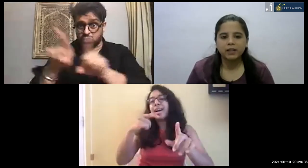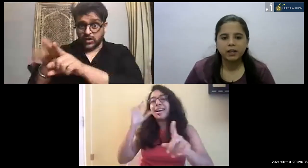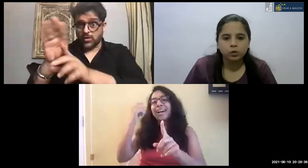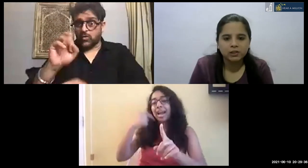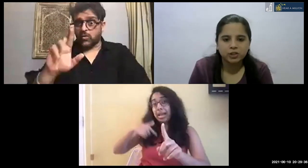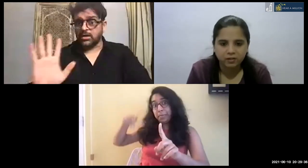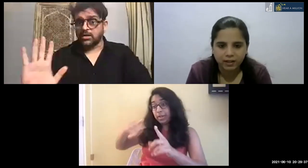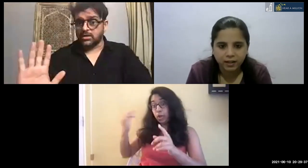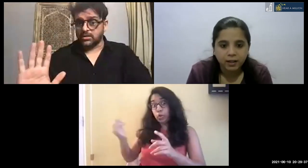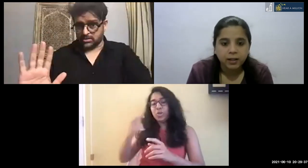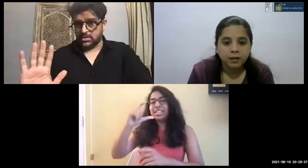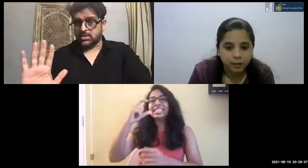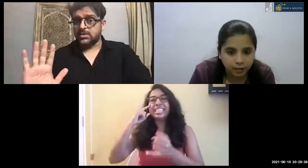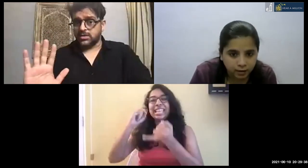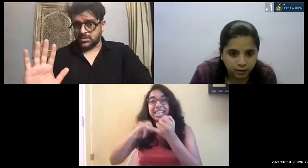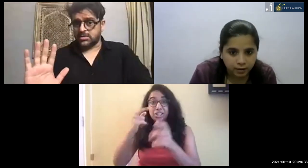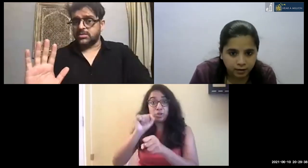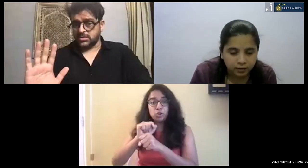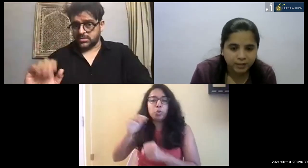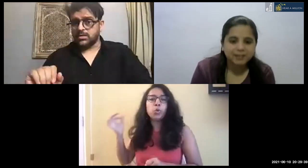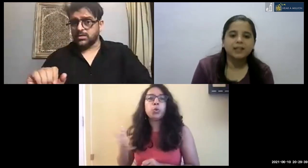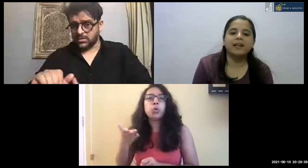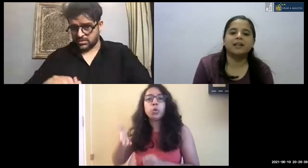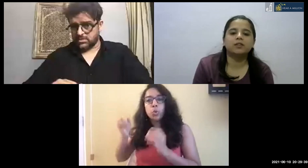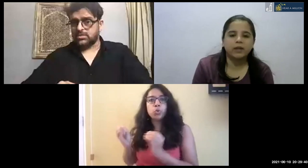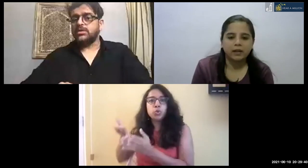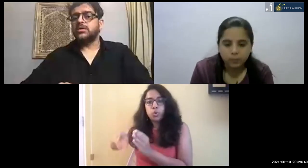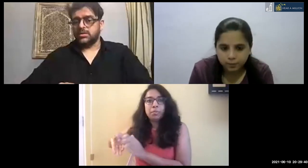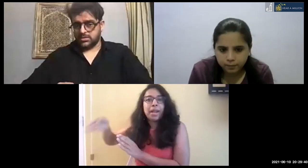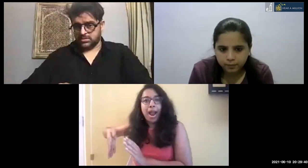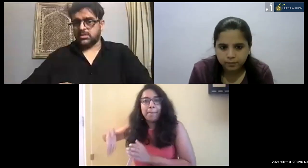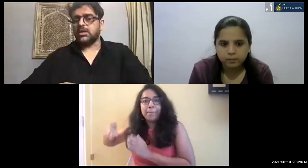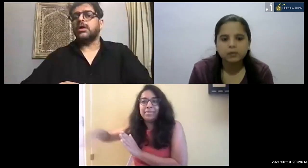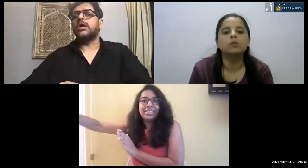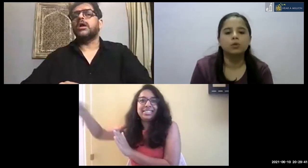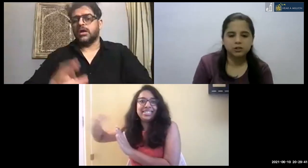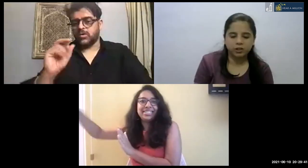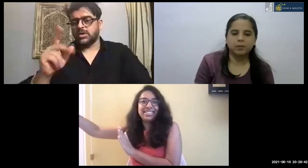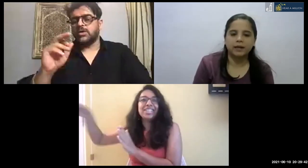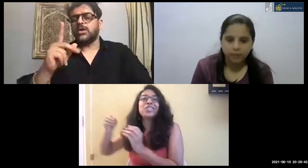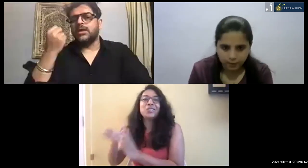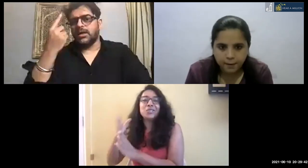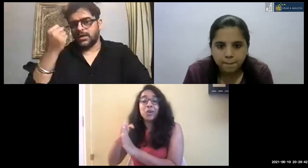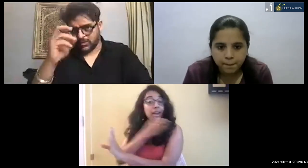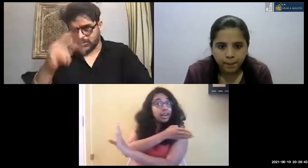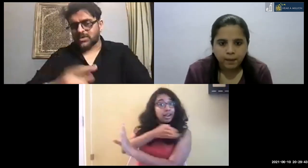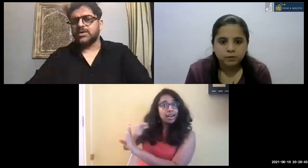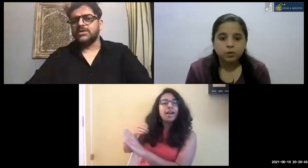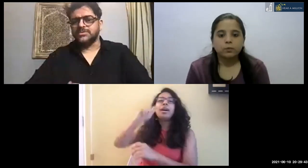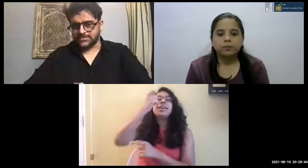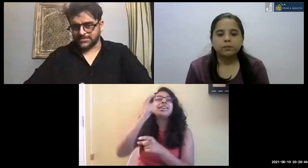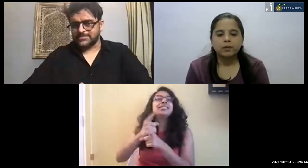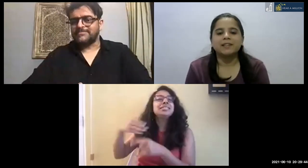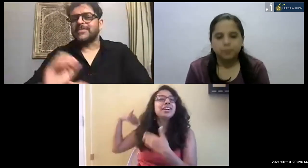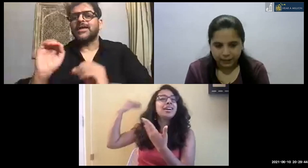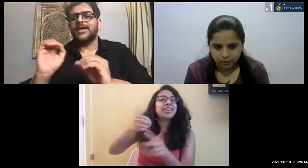I make the Google Sheet, right? So in lesson plan. Google Sheet plan. Lesson